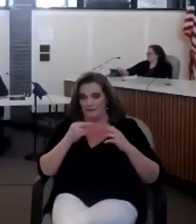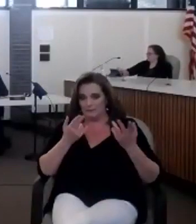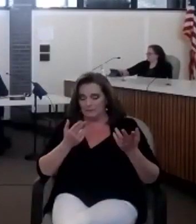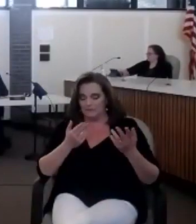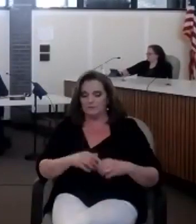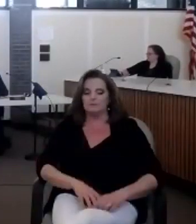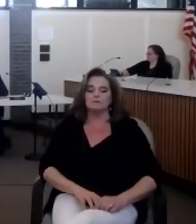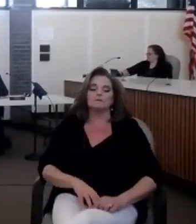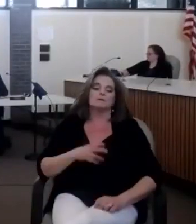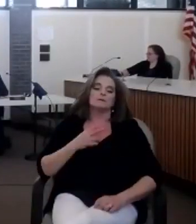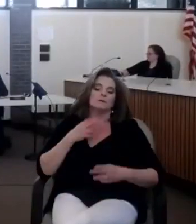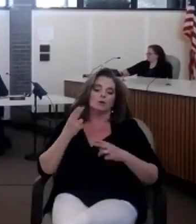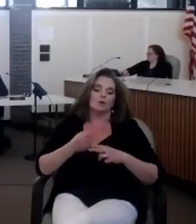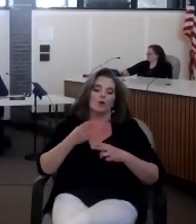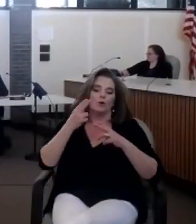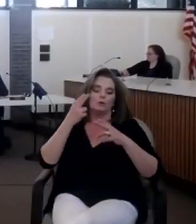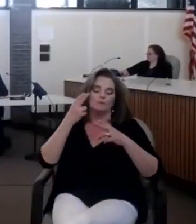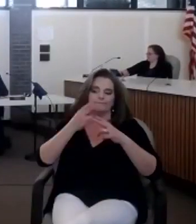Hearing none, please call the roll.